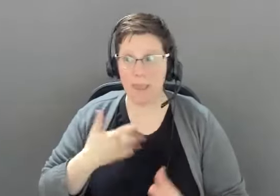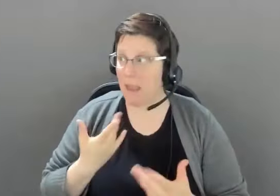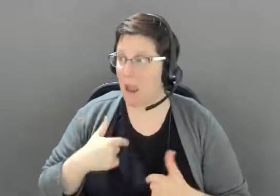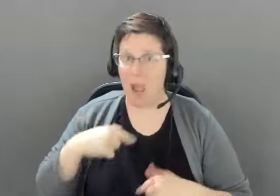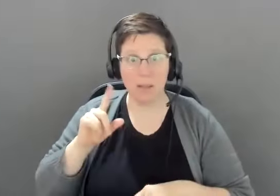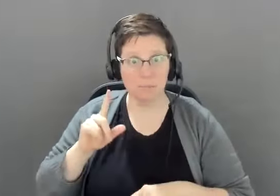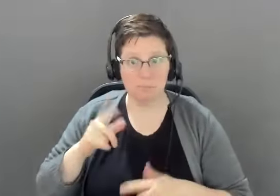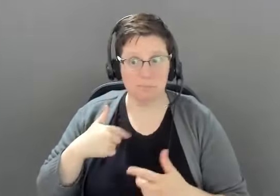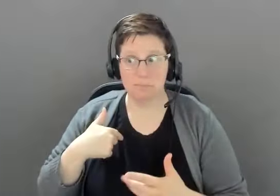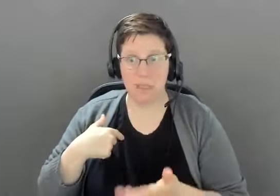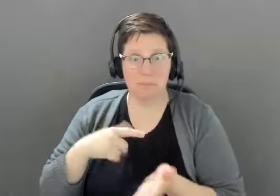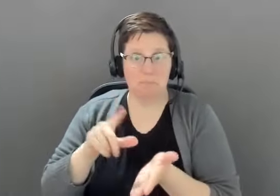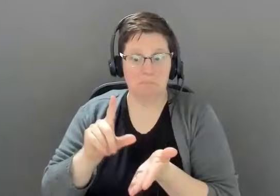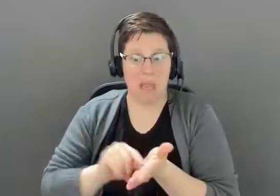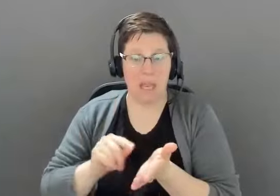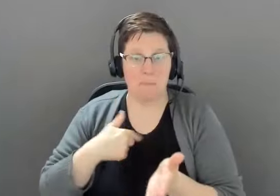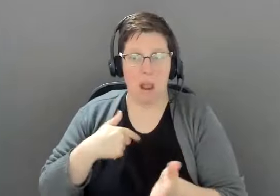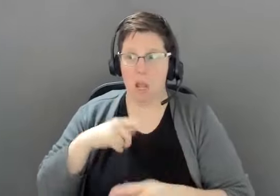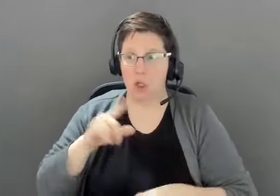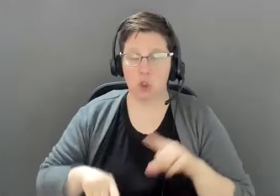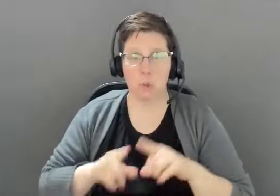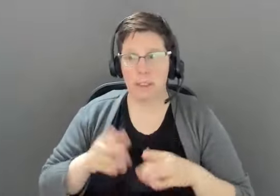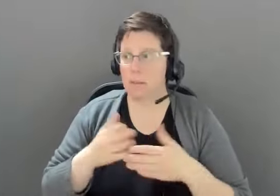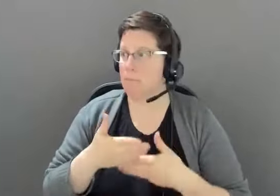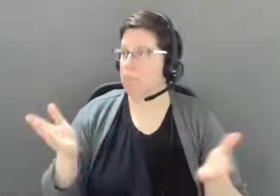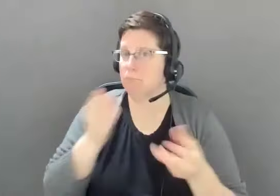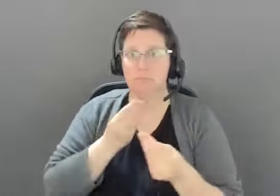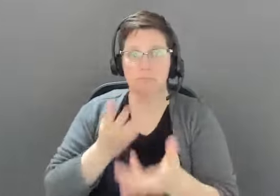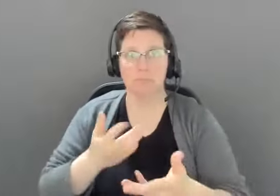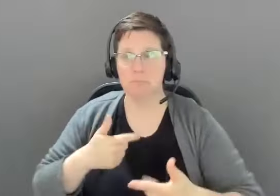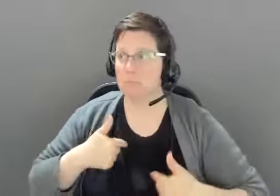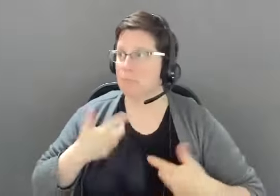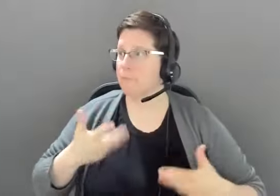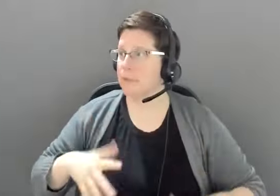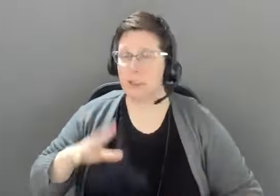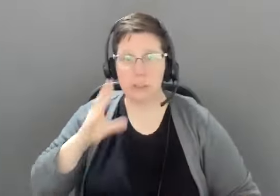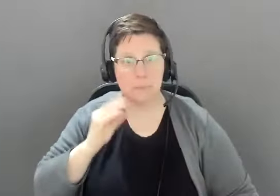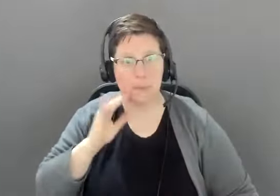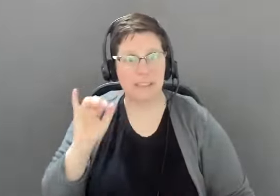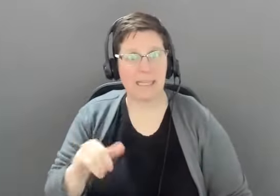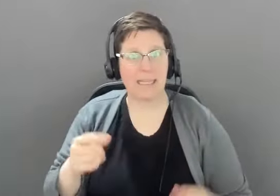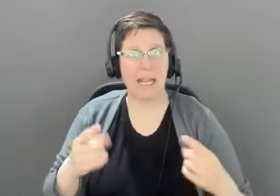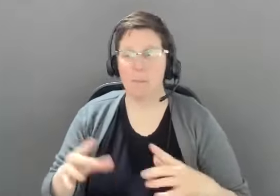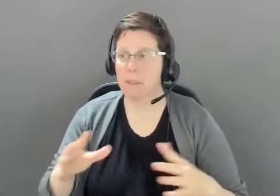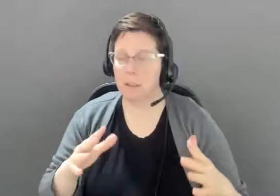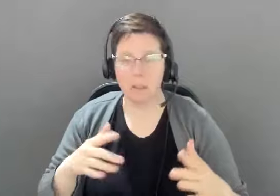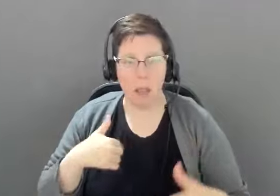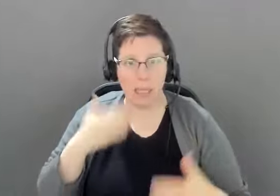ability to publicly identify as someone who had gone through the court system and experienced abuse.